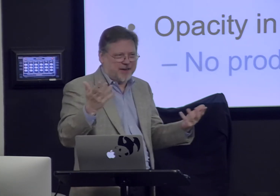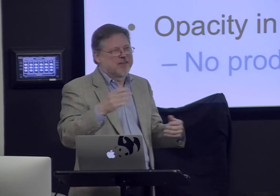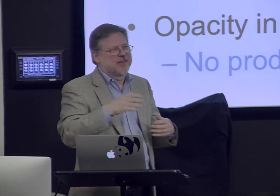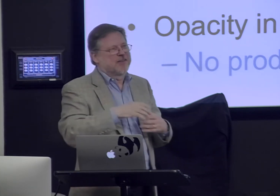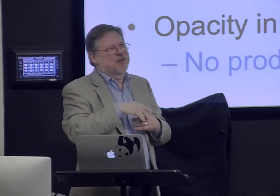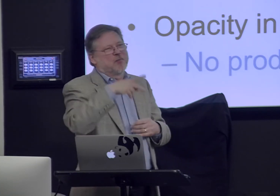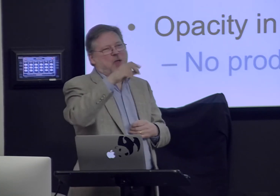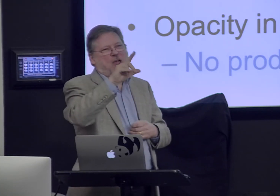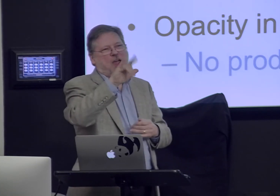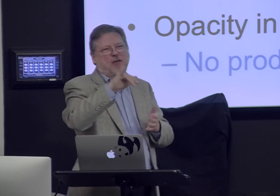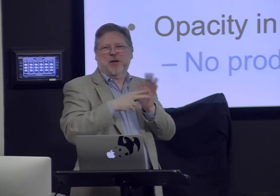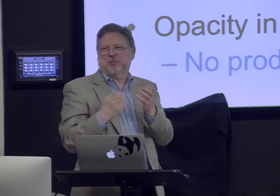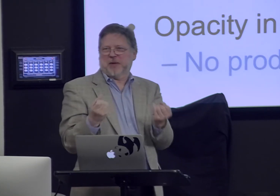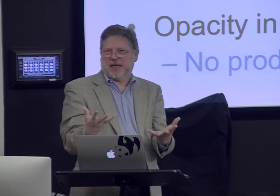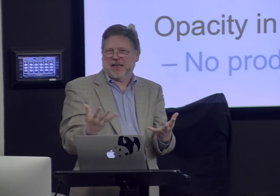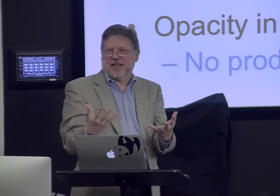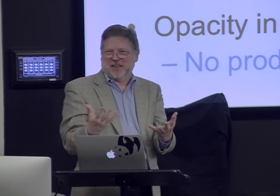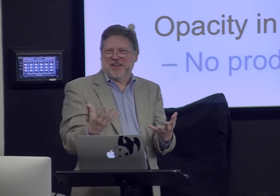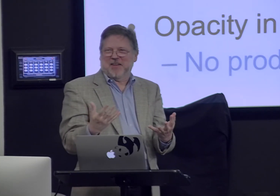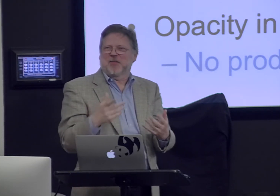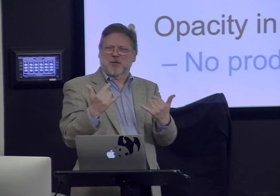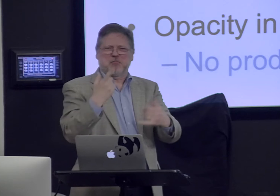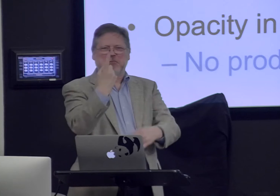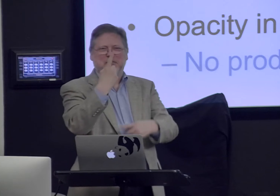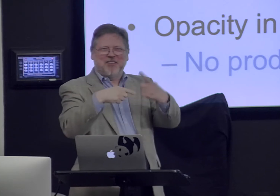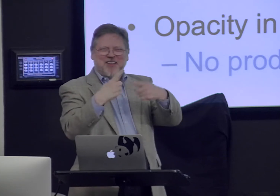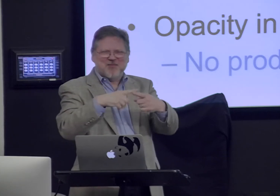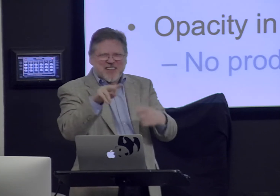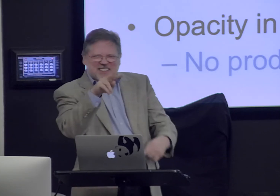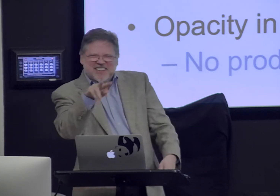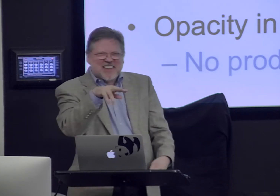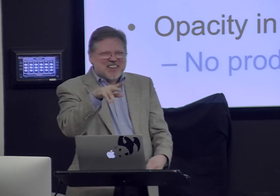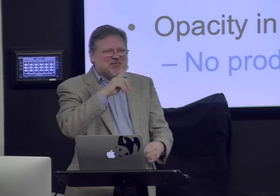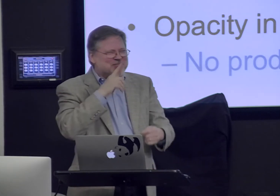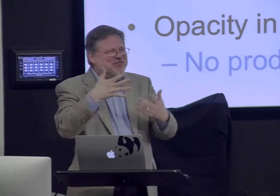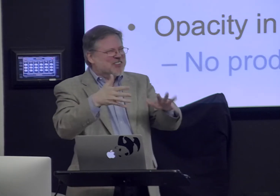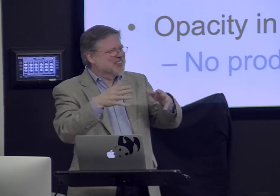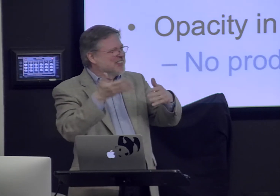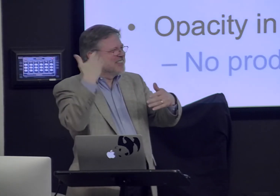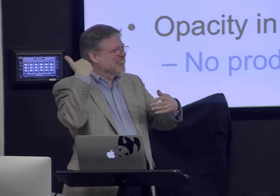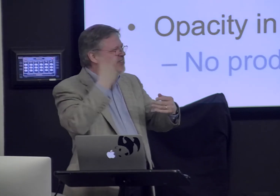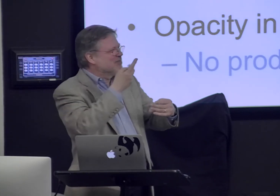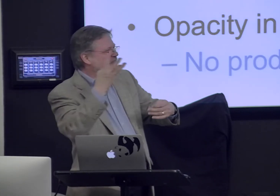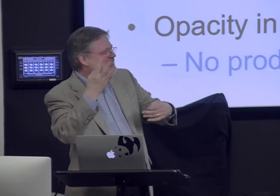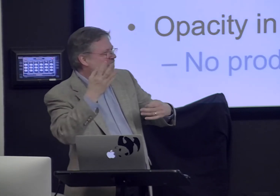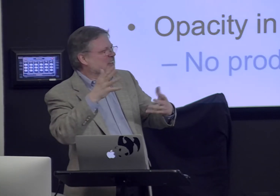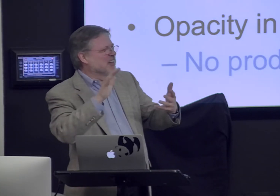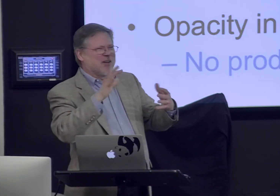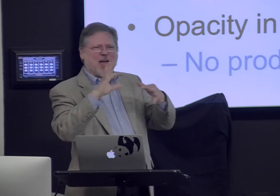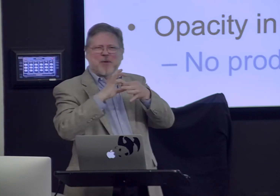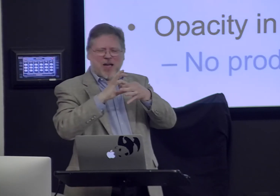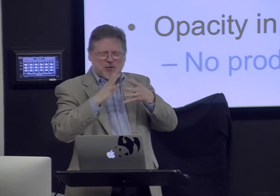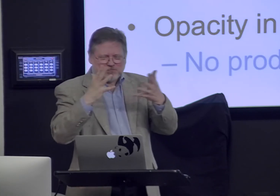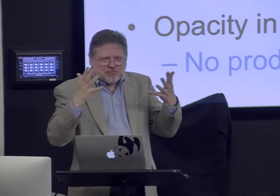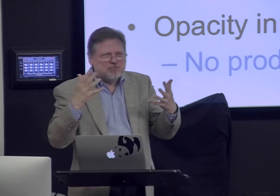at opacity in sign languages, particularly in modern polywords. What I'm referring to